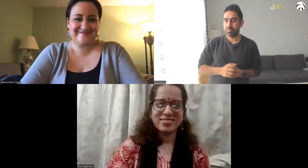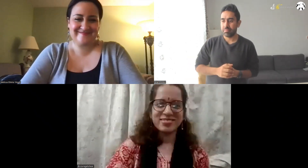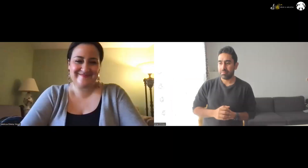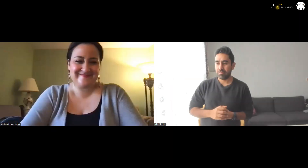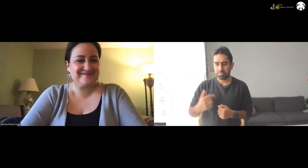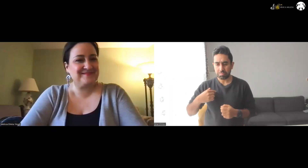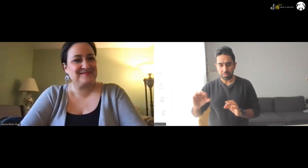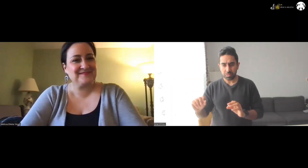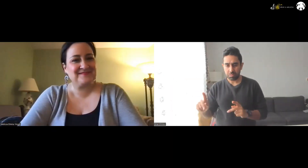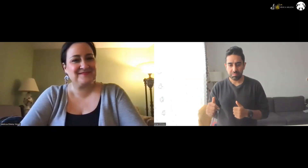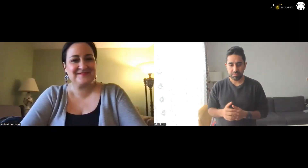can come to India sometime.